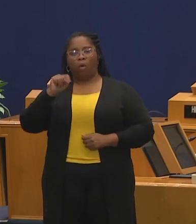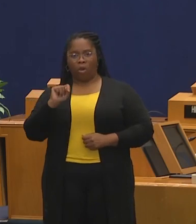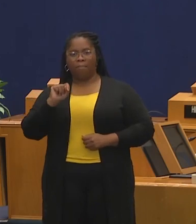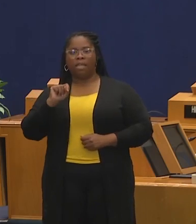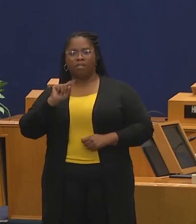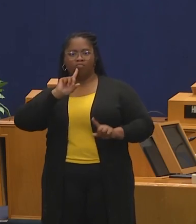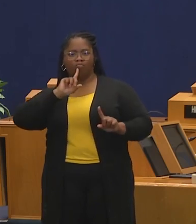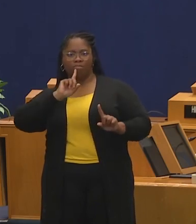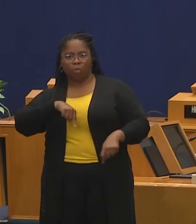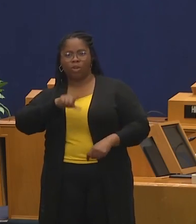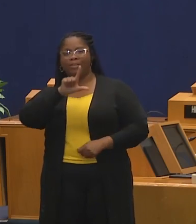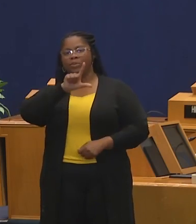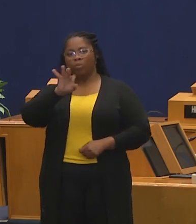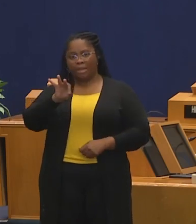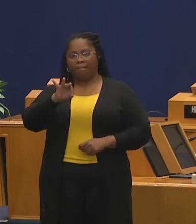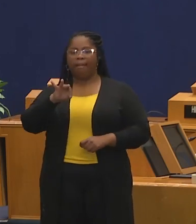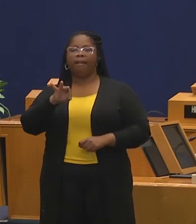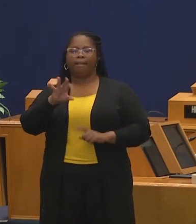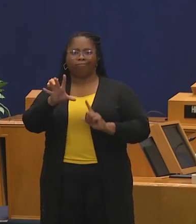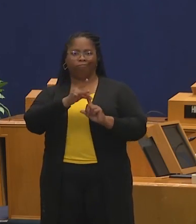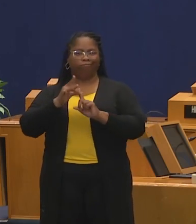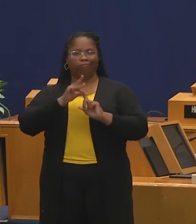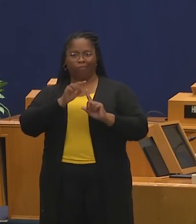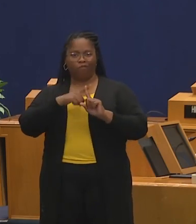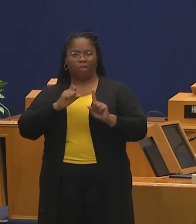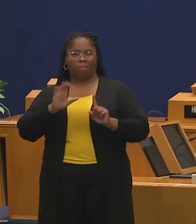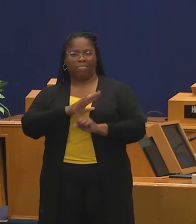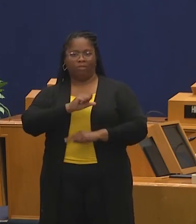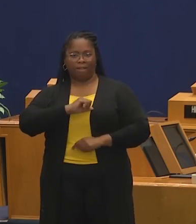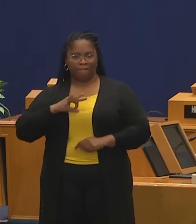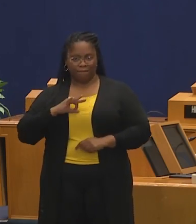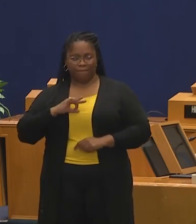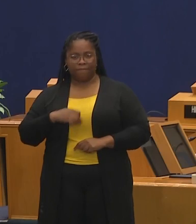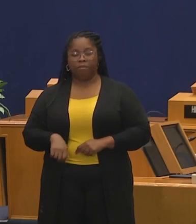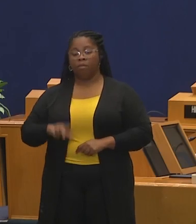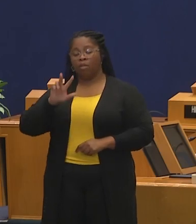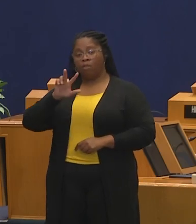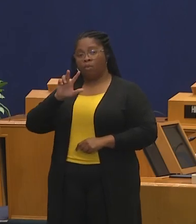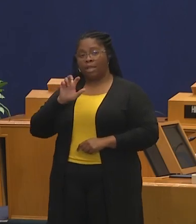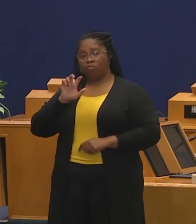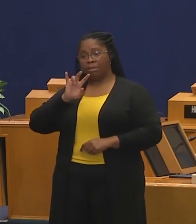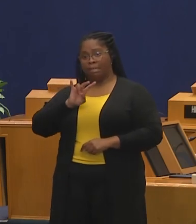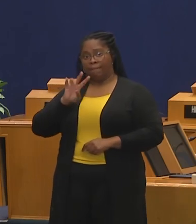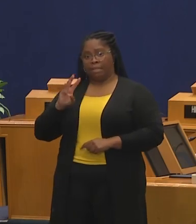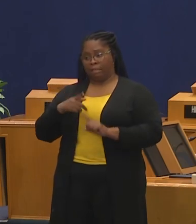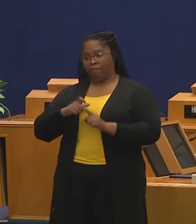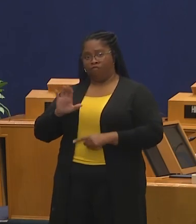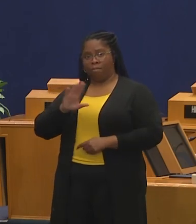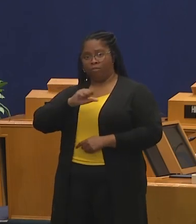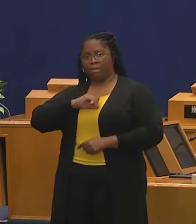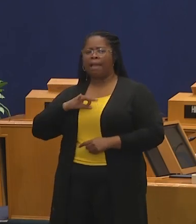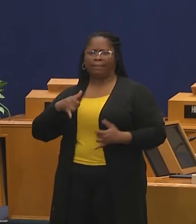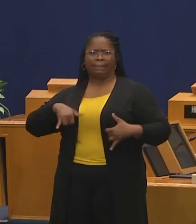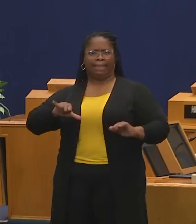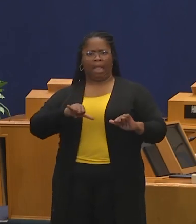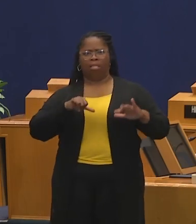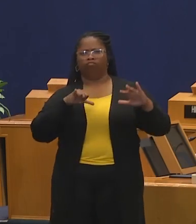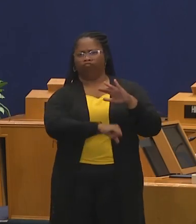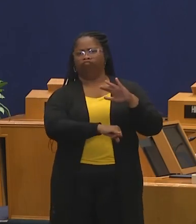reported 29 positive cases among their staff. 376 of their staff remain quarantined,